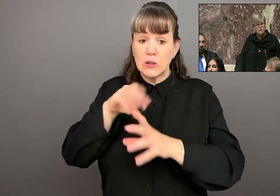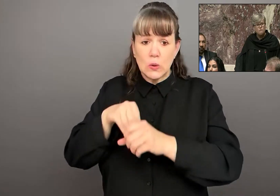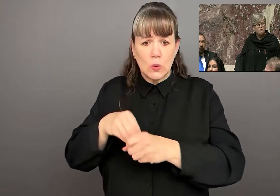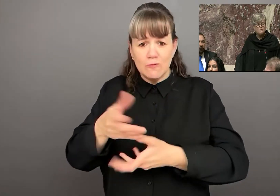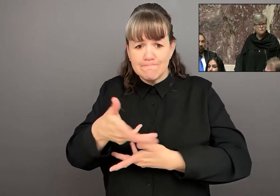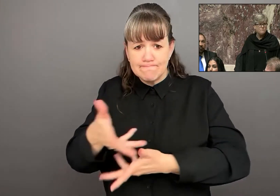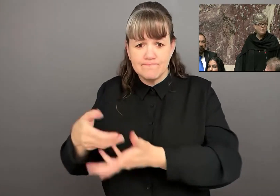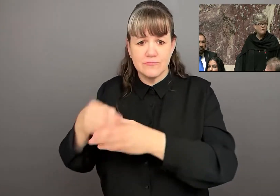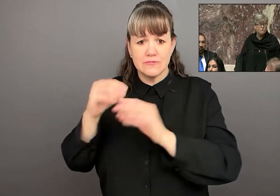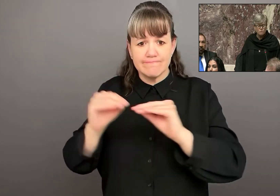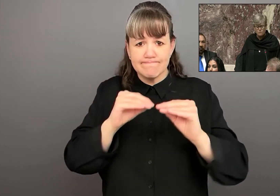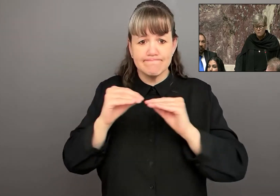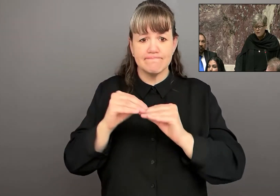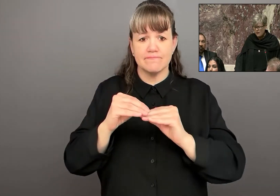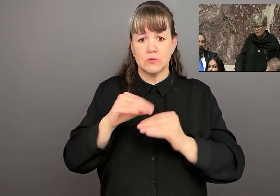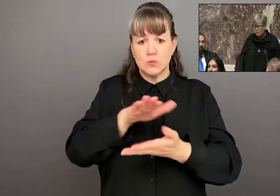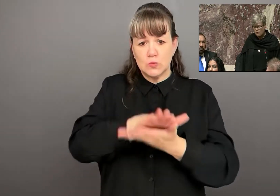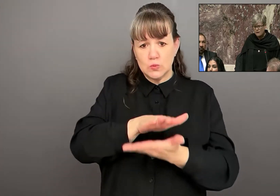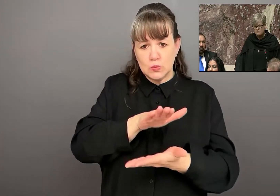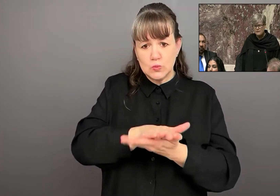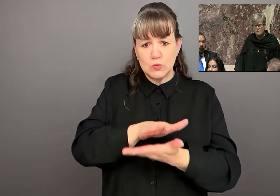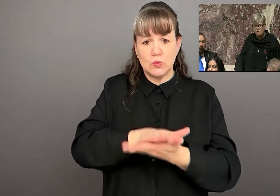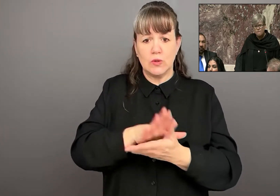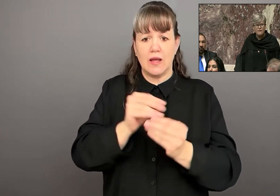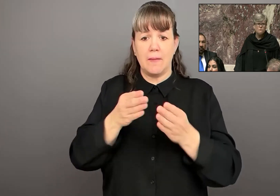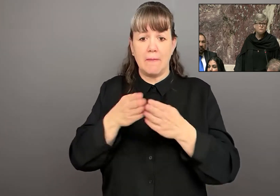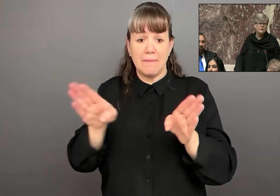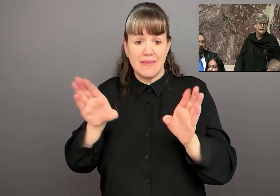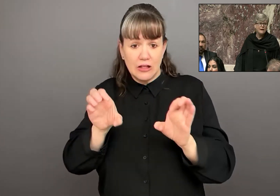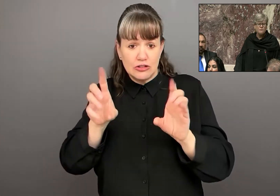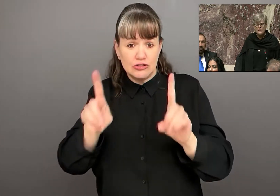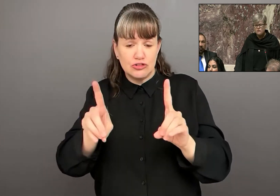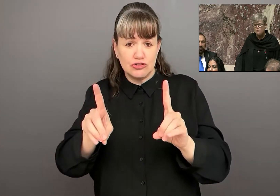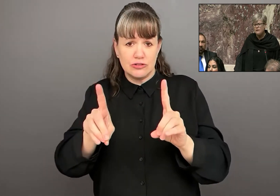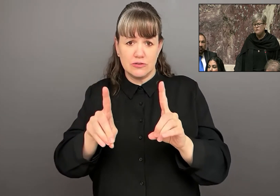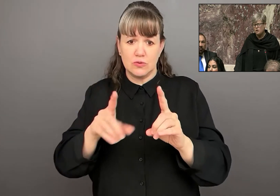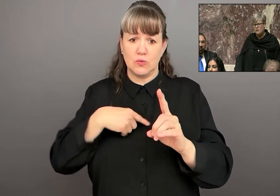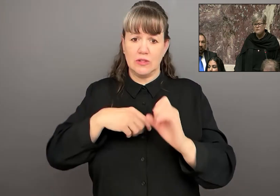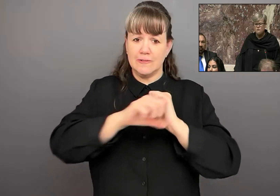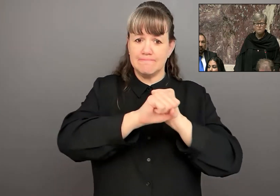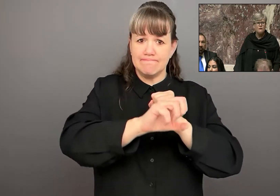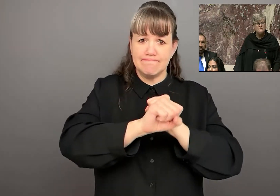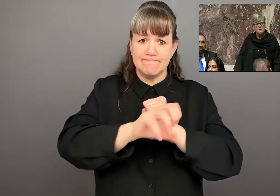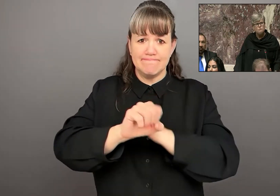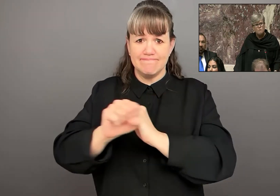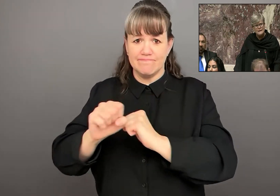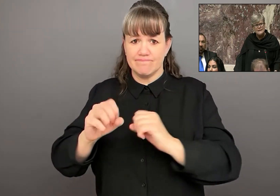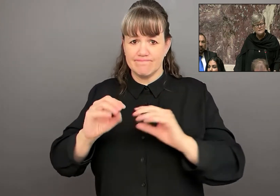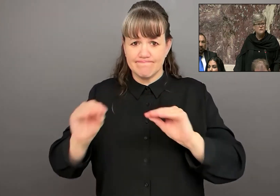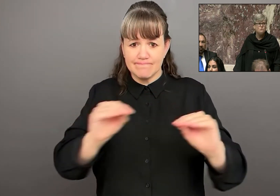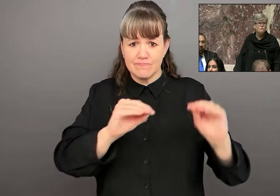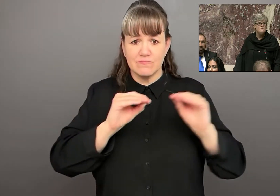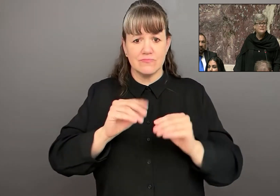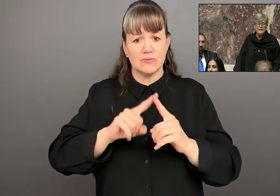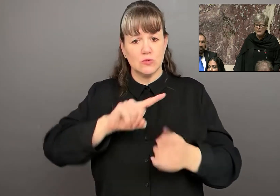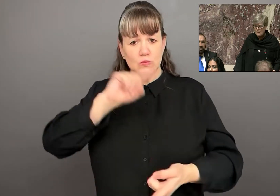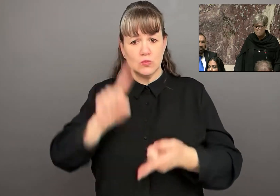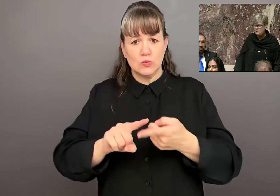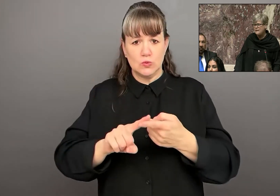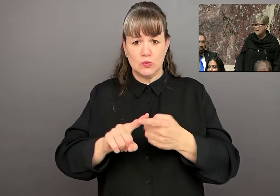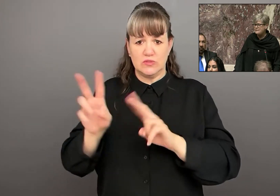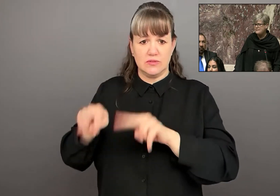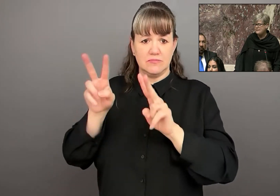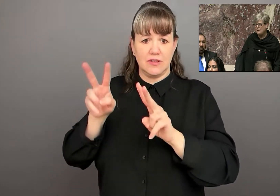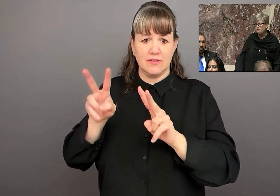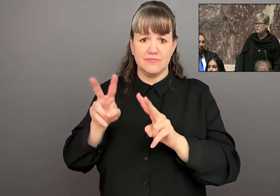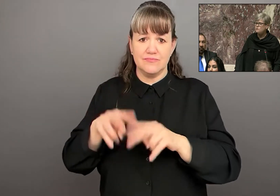for youth, Mr. Speaker, through programs like the Foundry and integrating child and youth care teams right into schools,